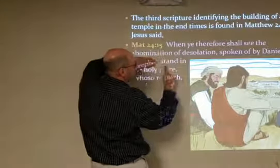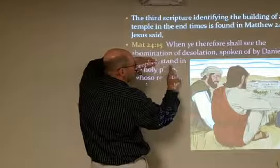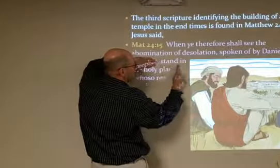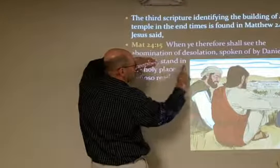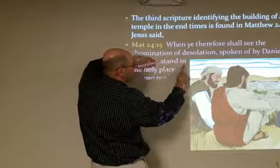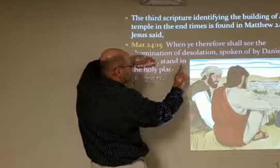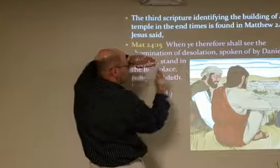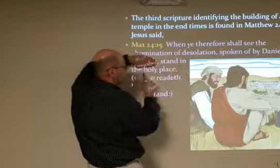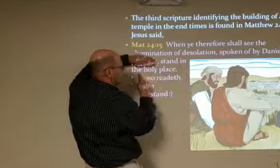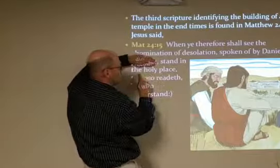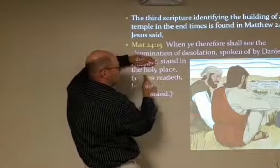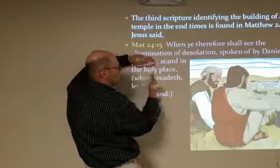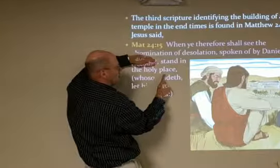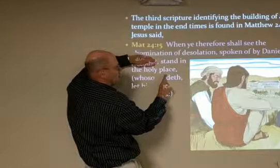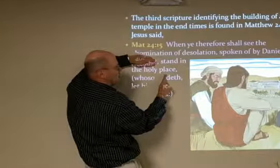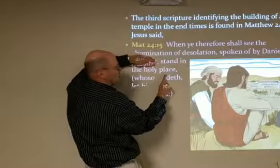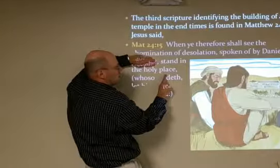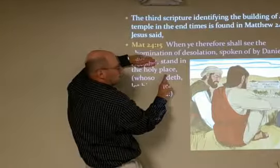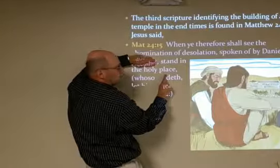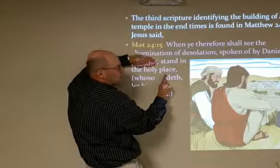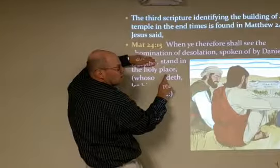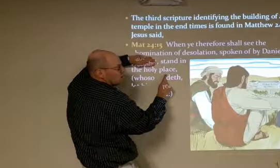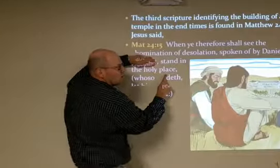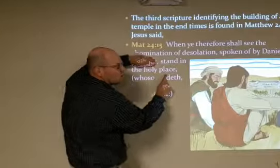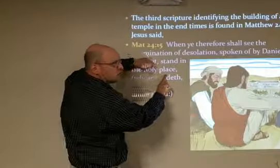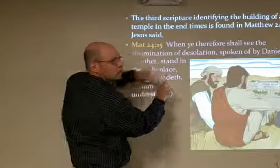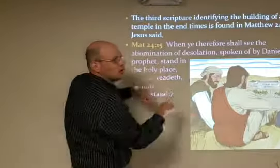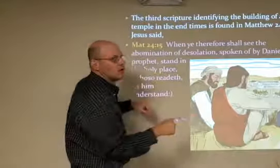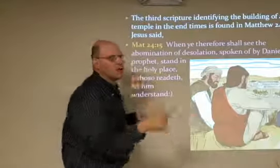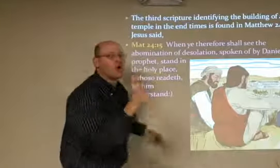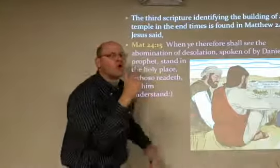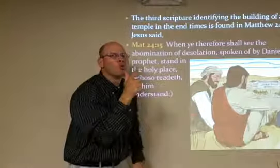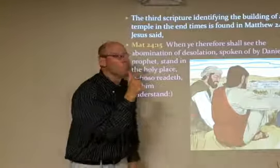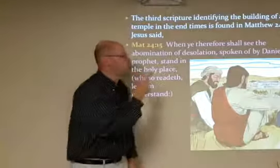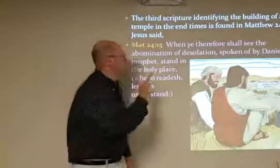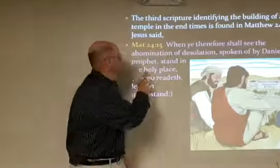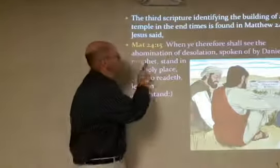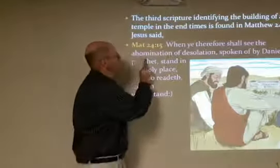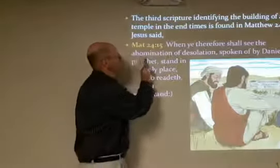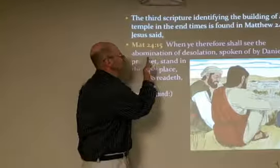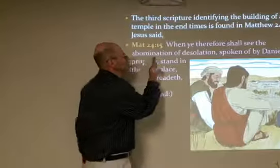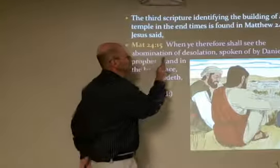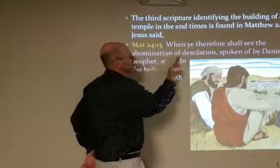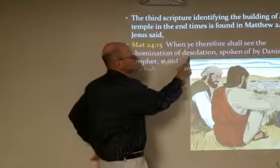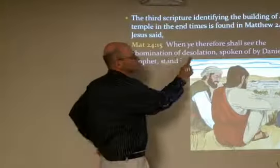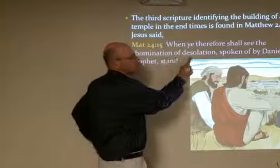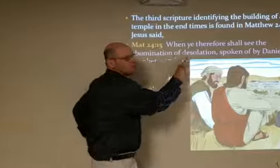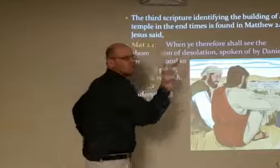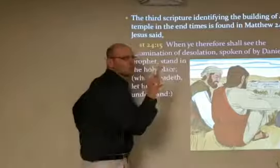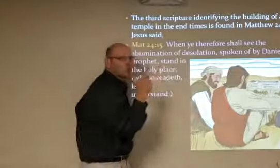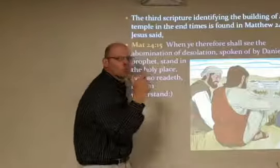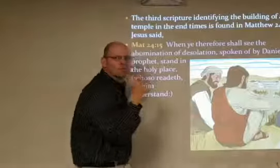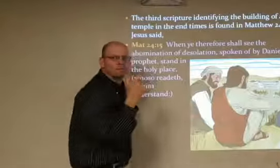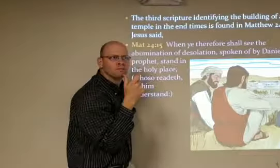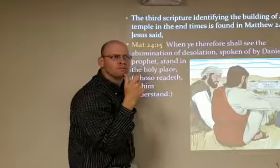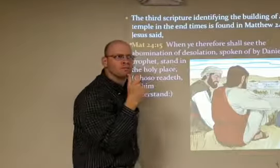of desolation spoken of by Daniel. Stand in the holy place. So what does this mean?